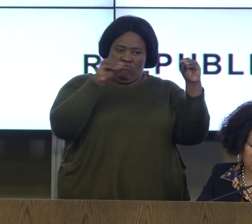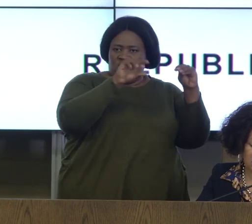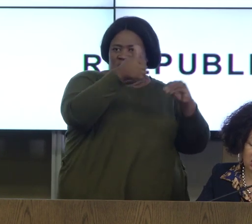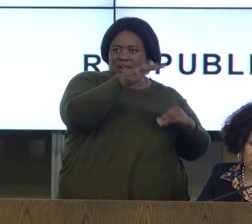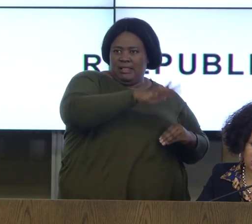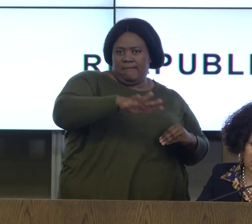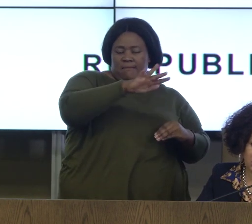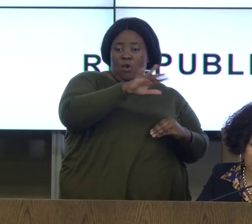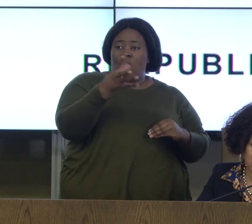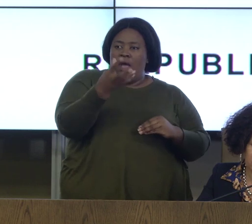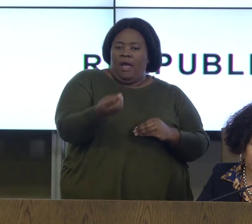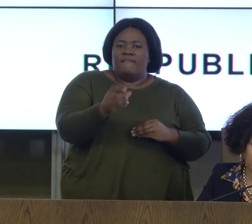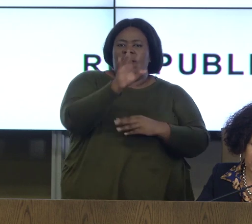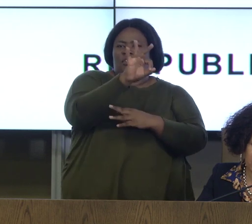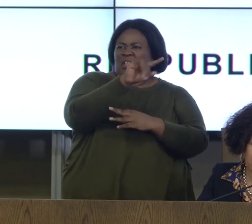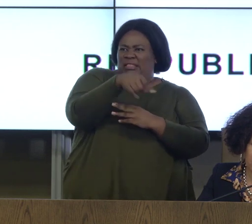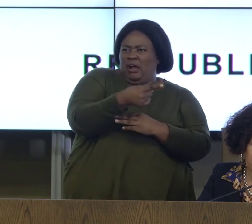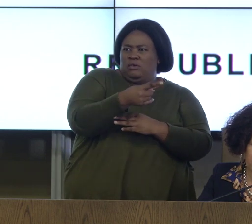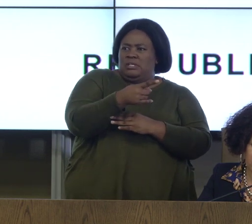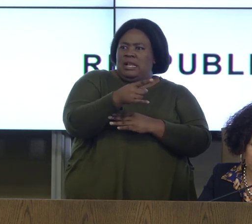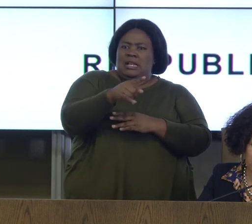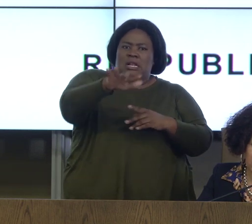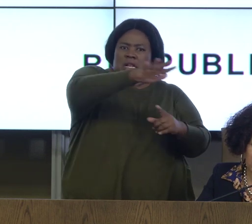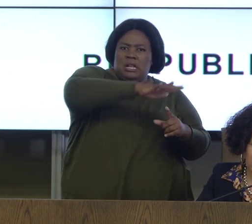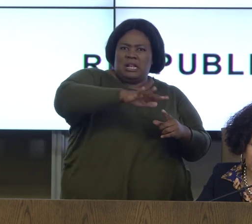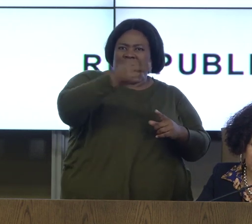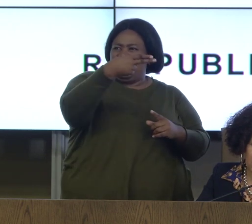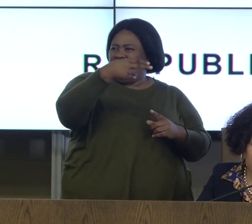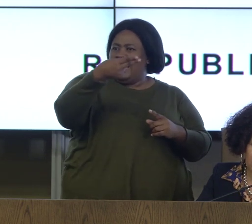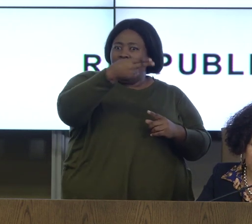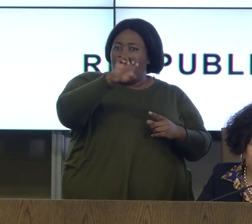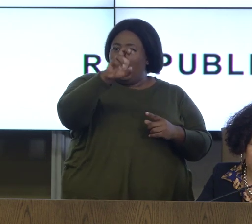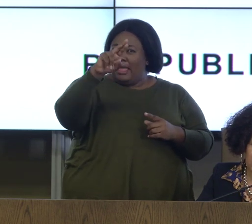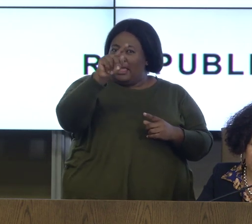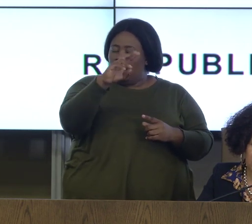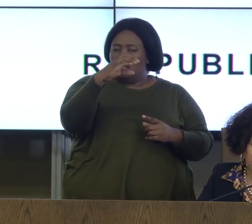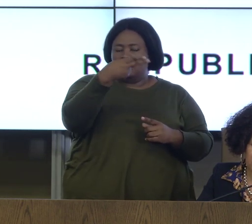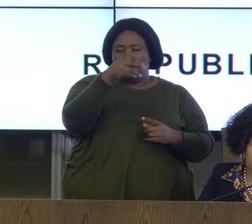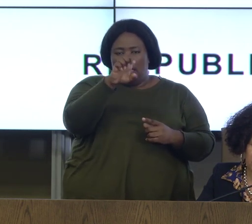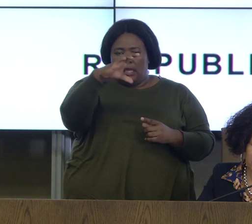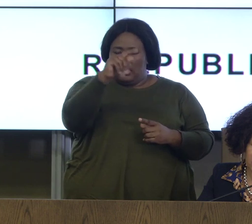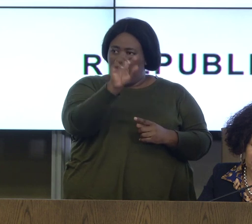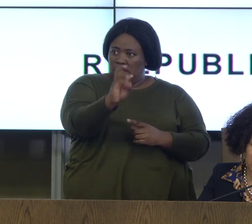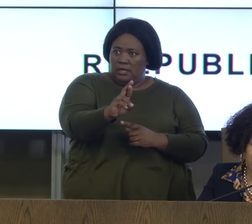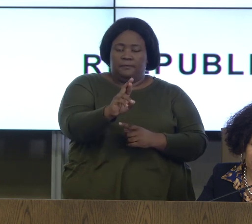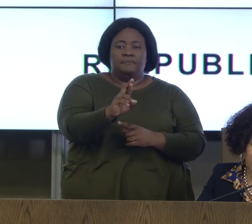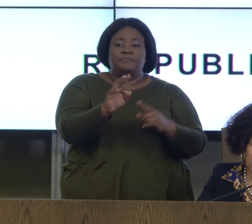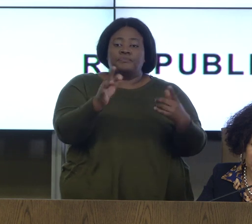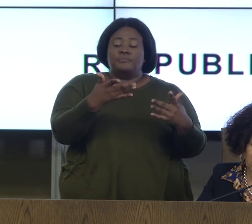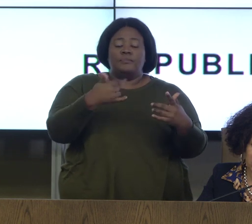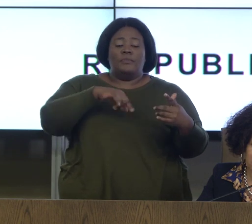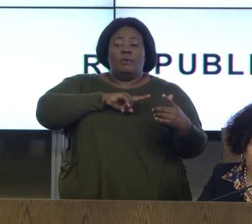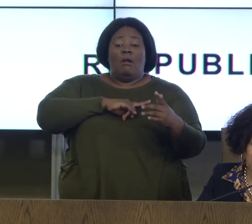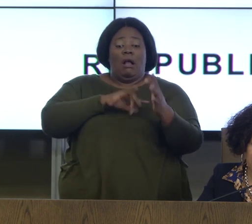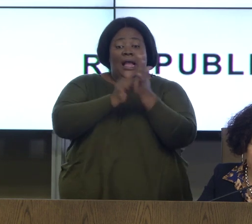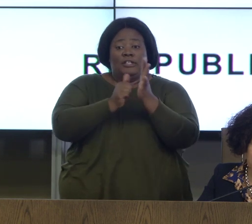country 3,000 hectares that we have procured, and our Human Settlements Development